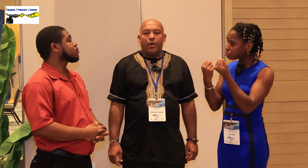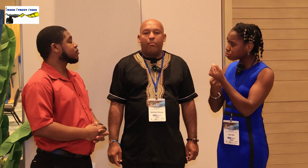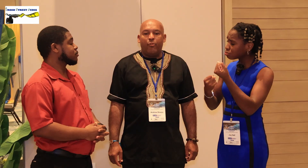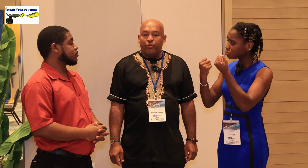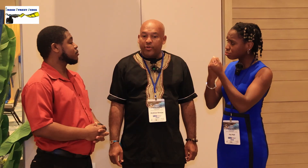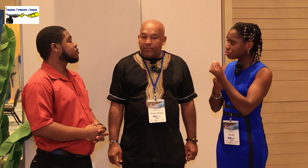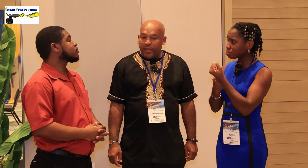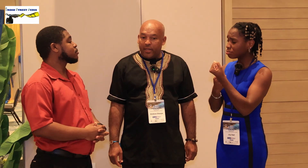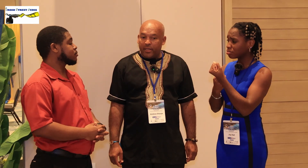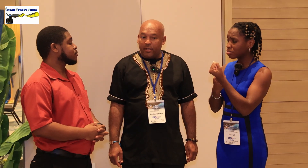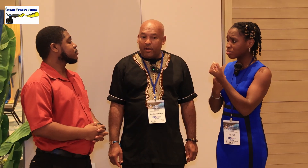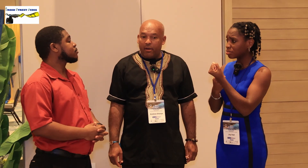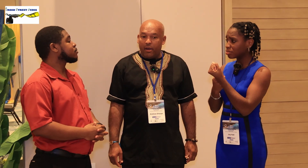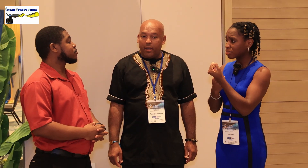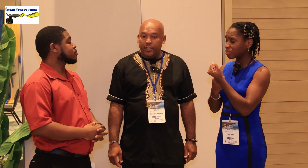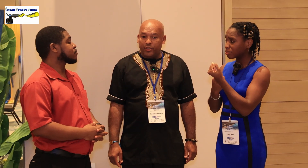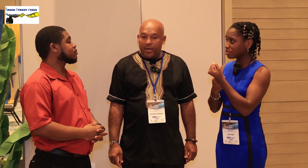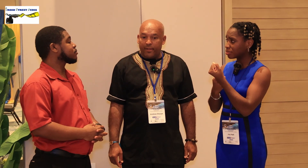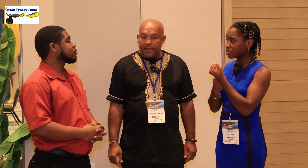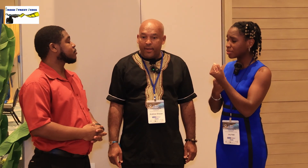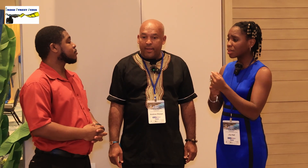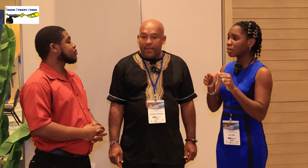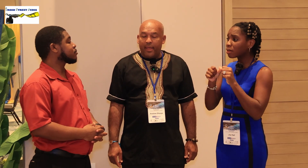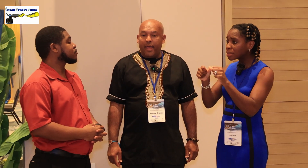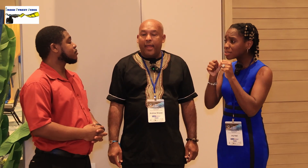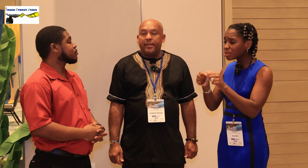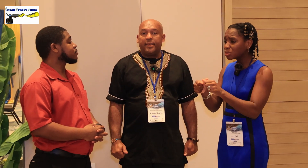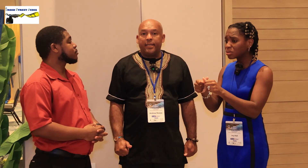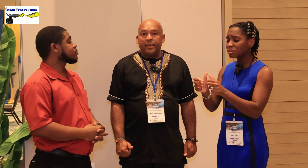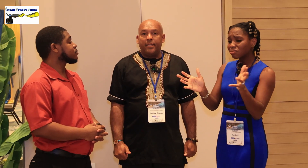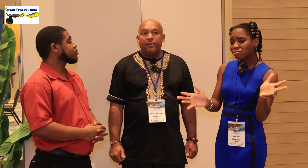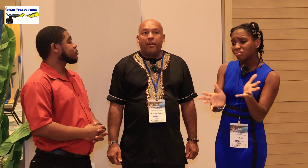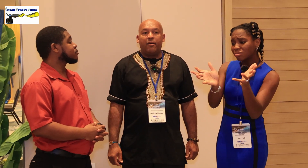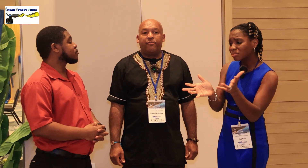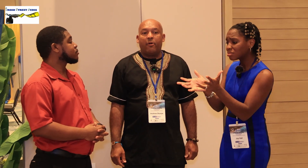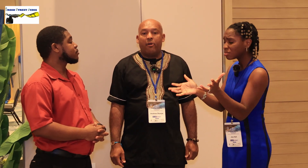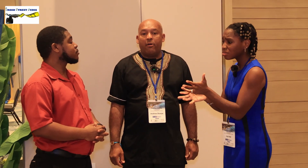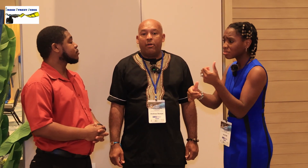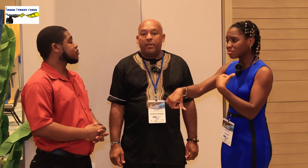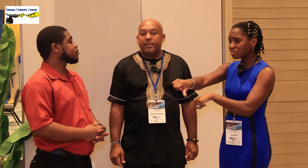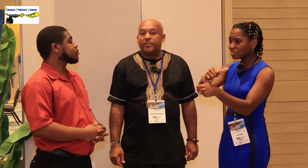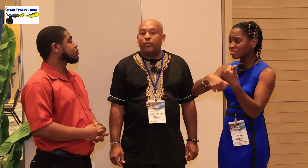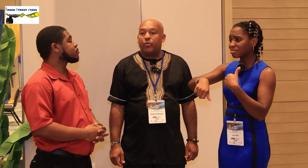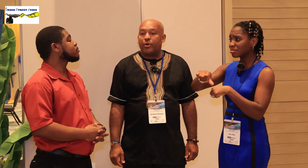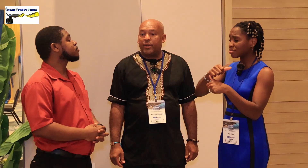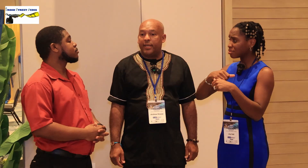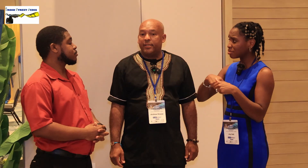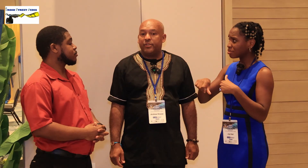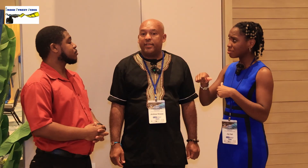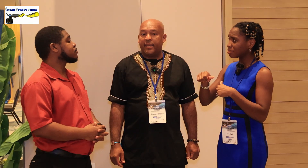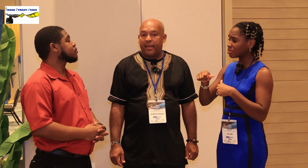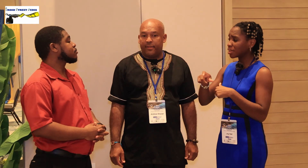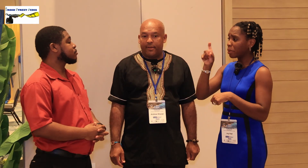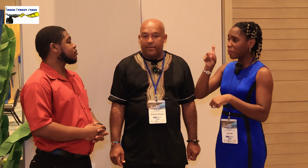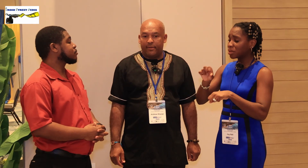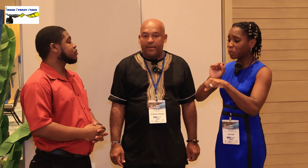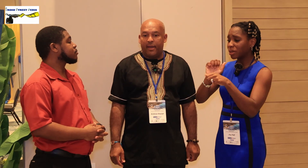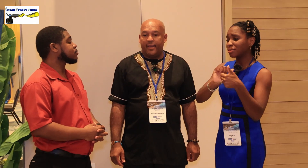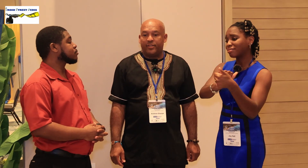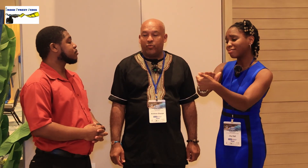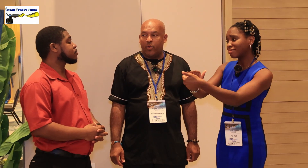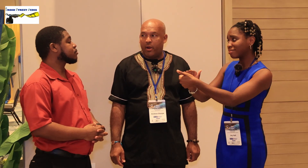to motivate each other. And the key of all is working